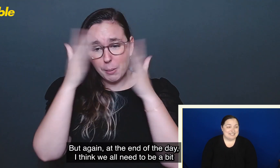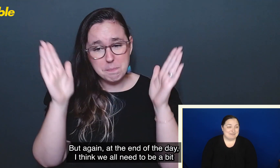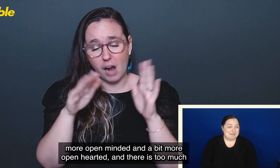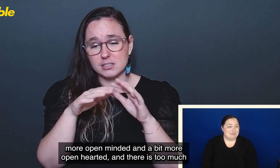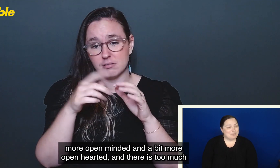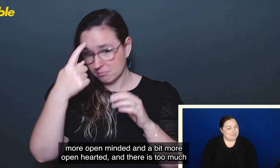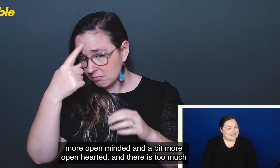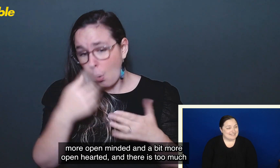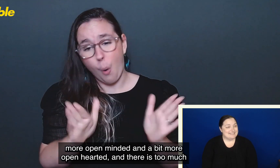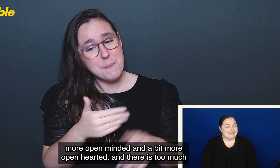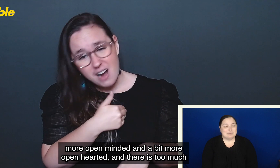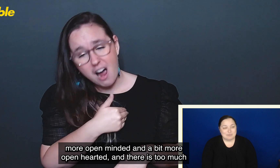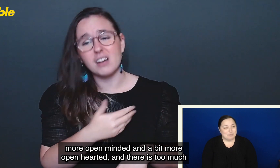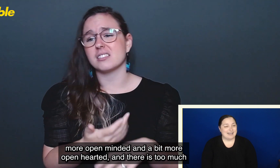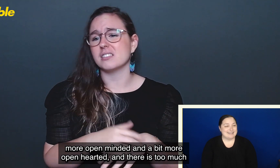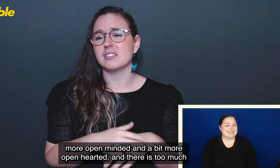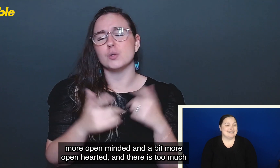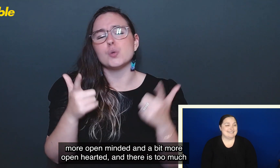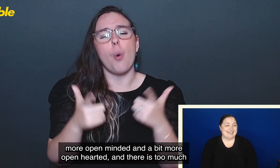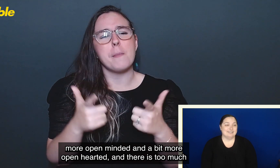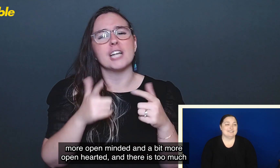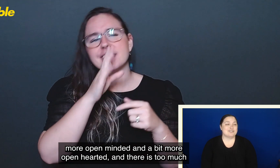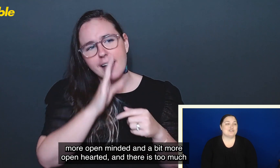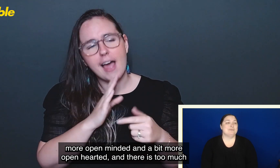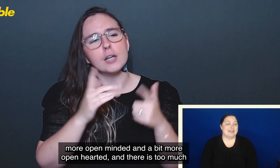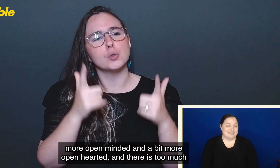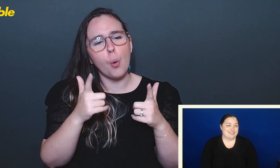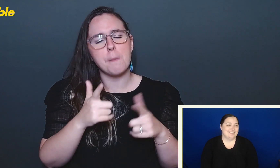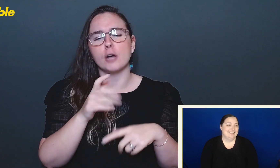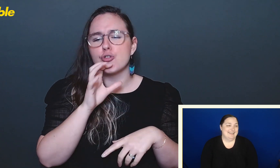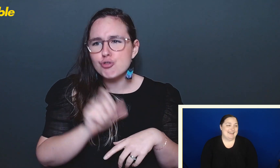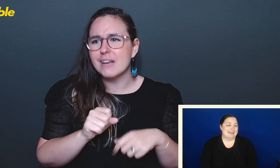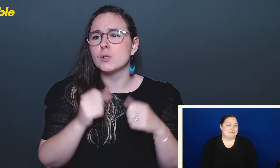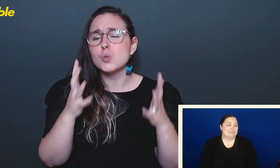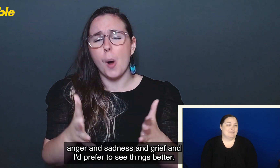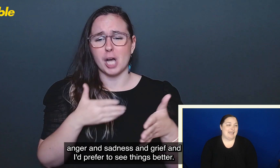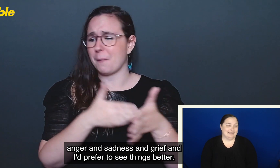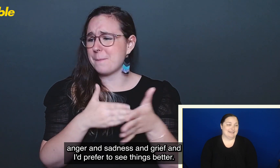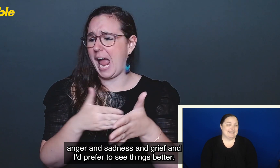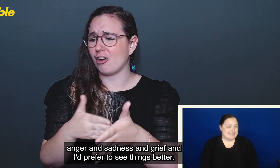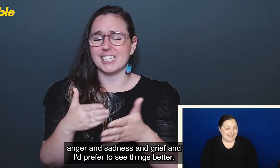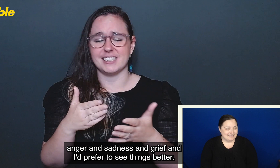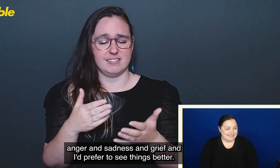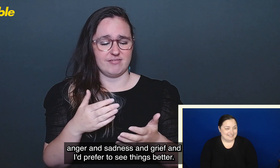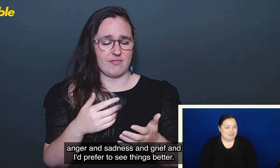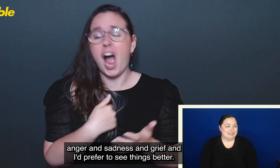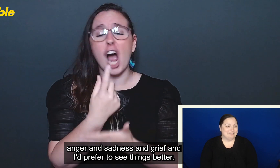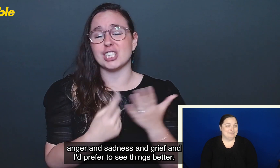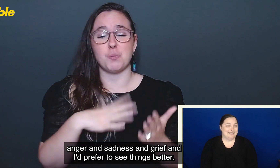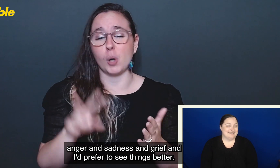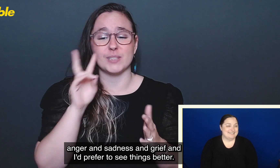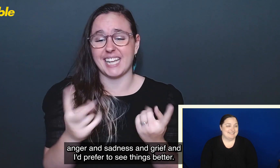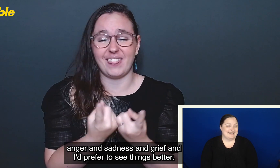need to be a bit more open-minded and a bit more open-hearted, and there is too much anger and sadness and